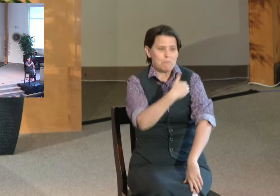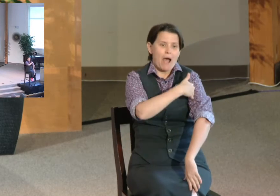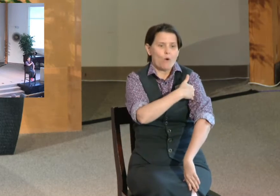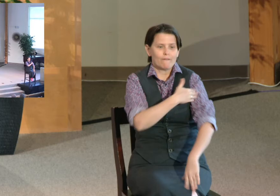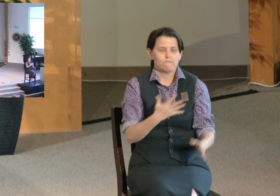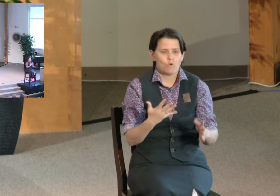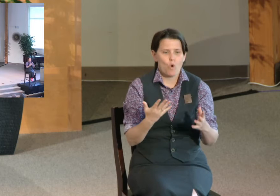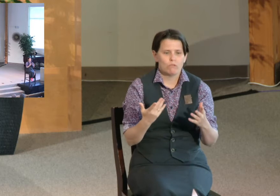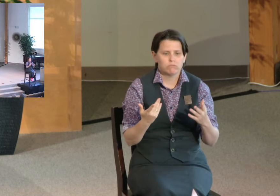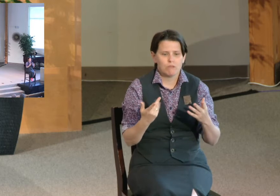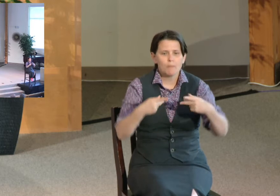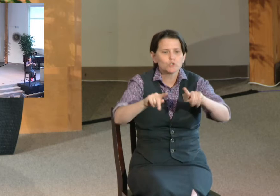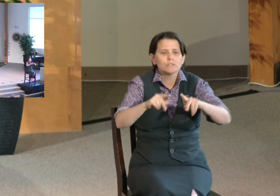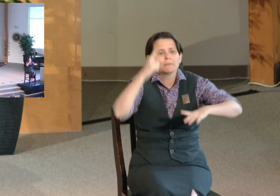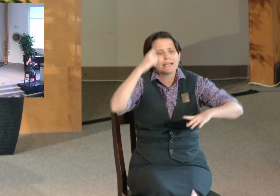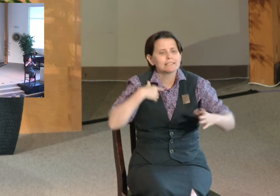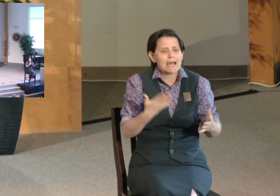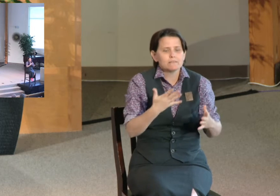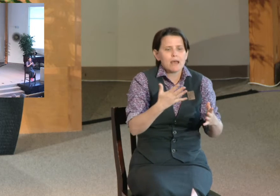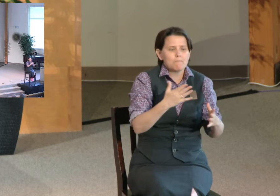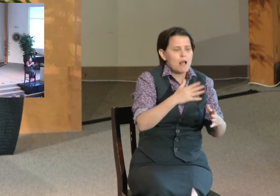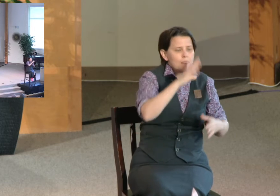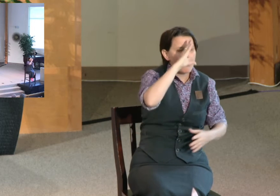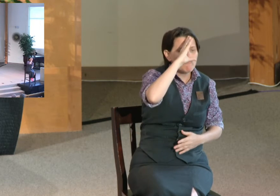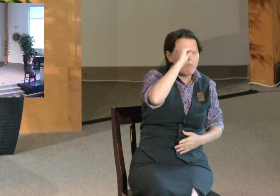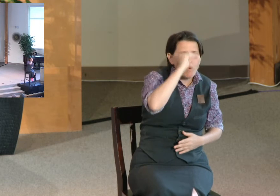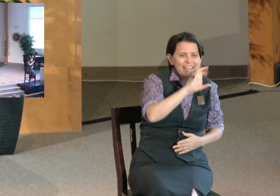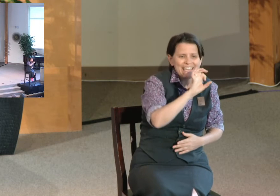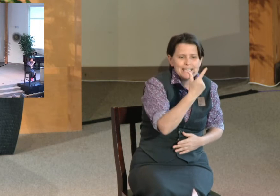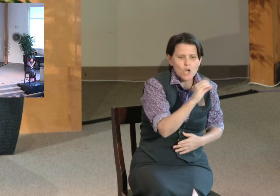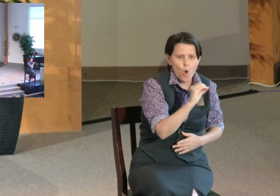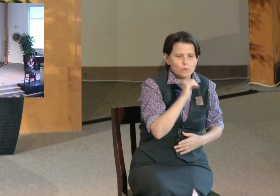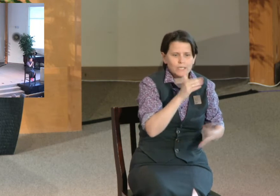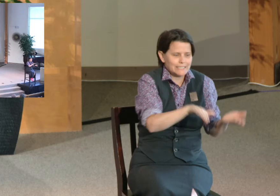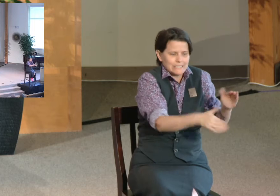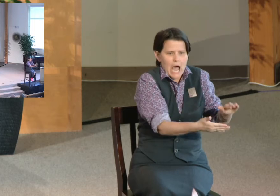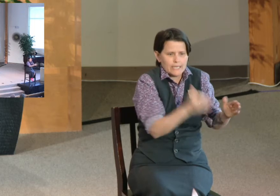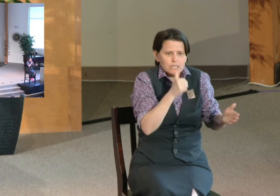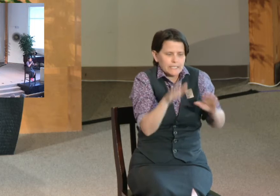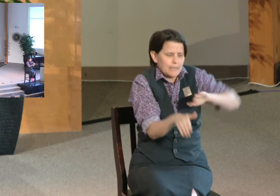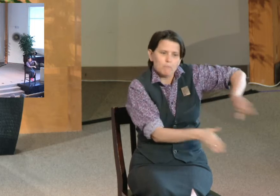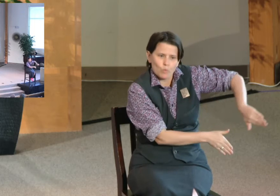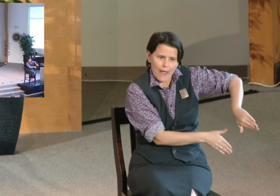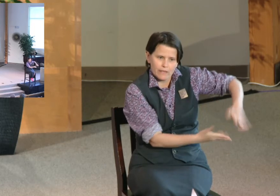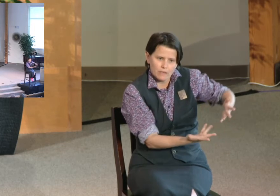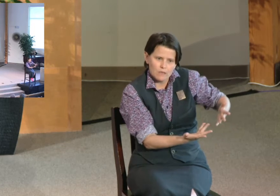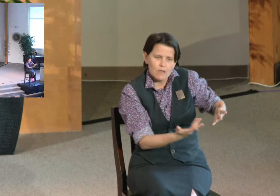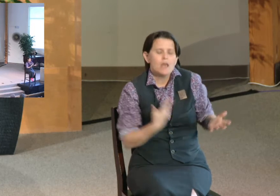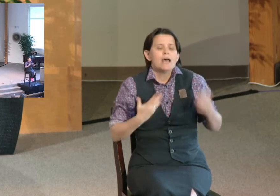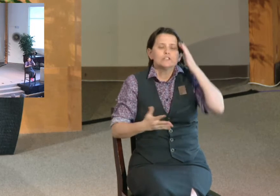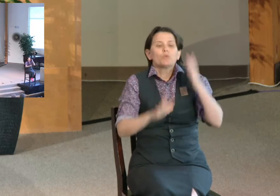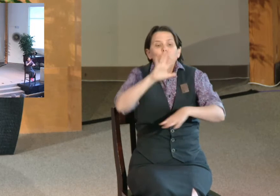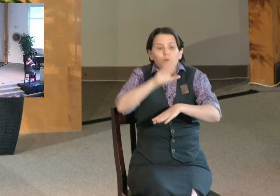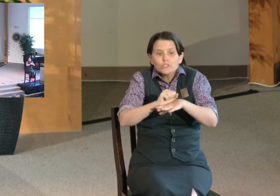aside of childhood things. The ritual is usually supported by an elder male, and he